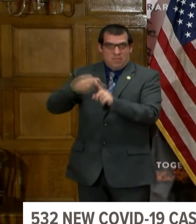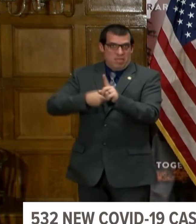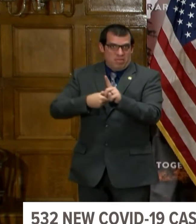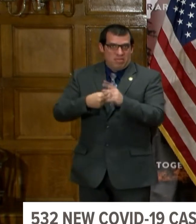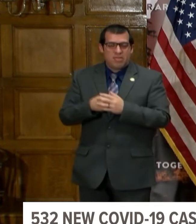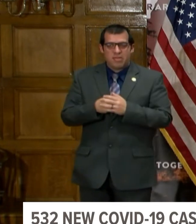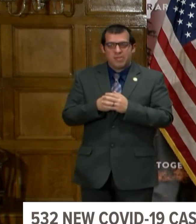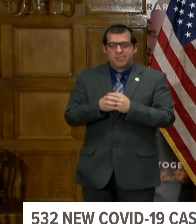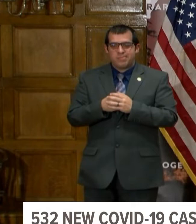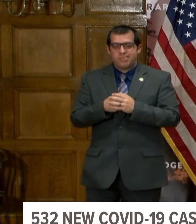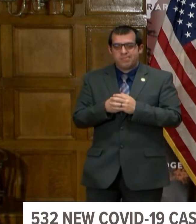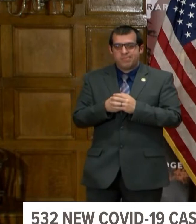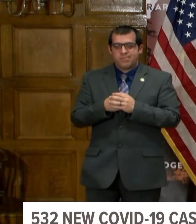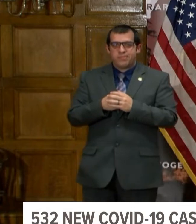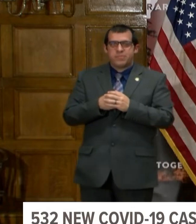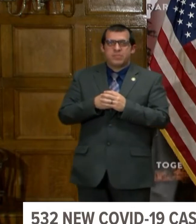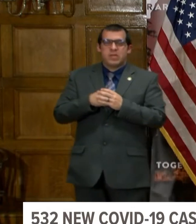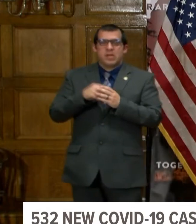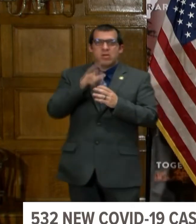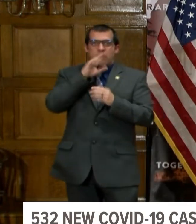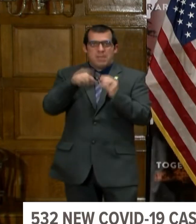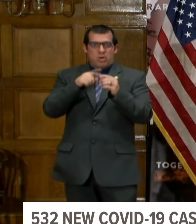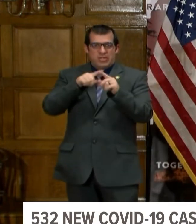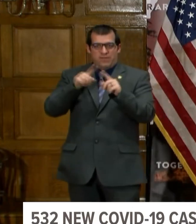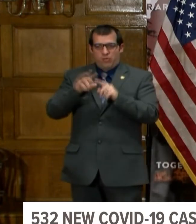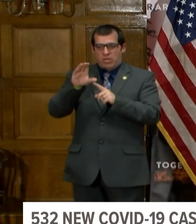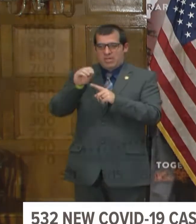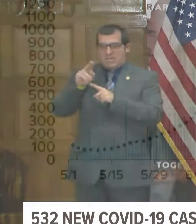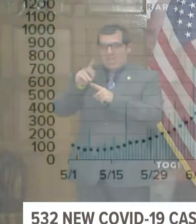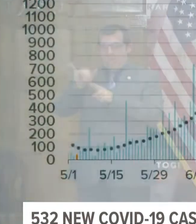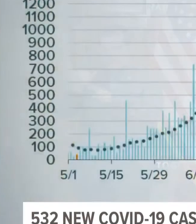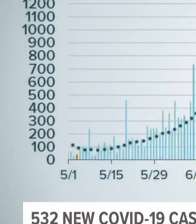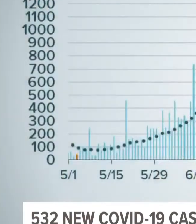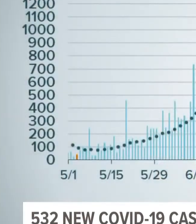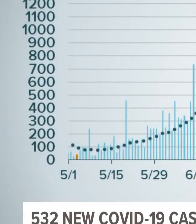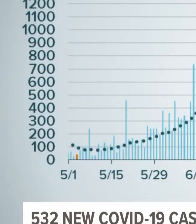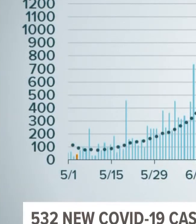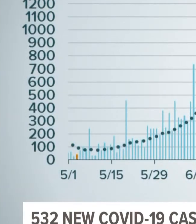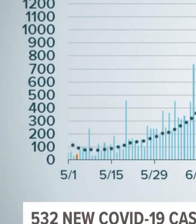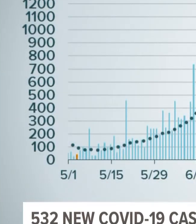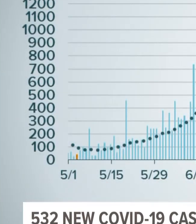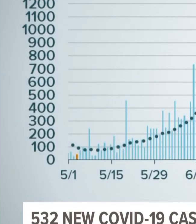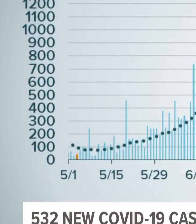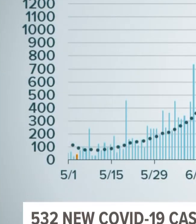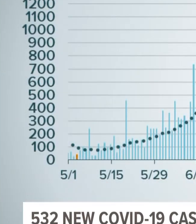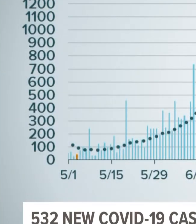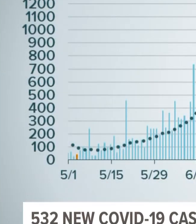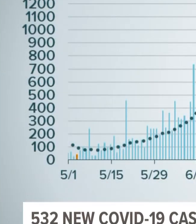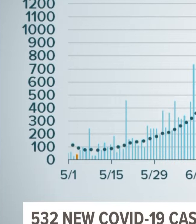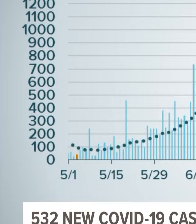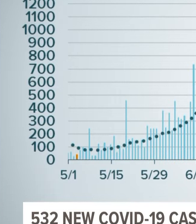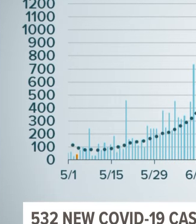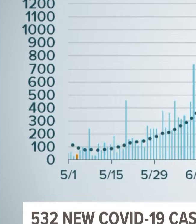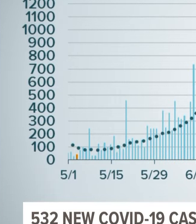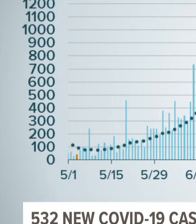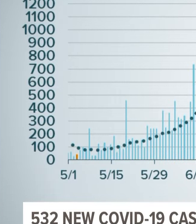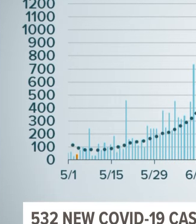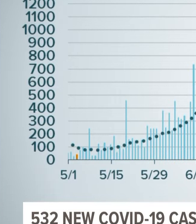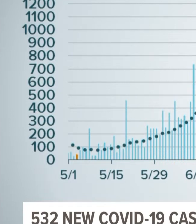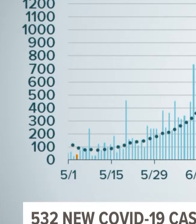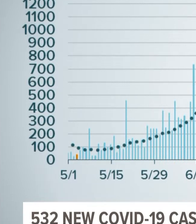regard to cases in counties, as you know, we report those counties which have over 20 cases in a